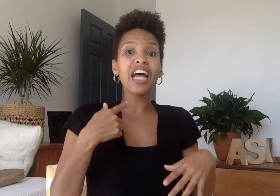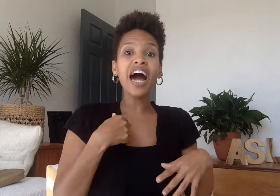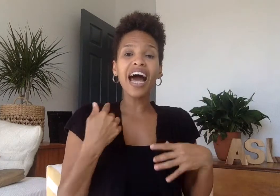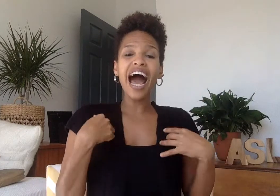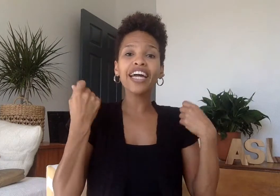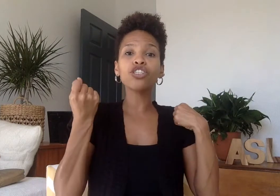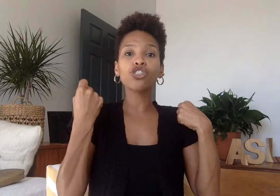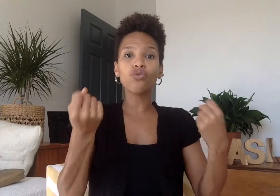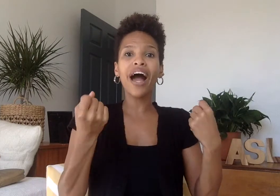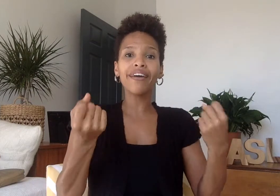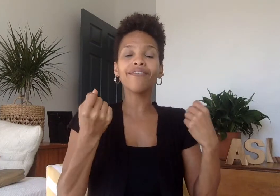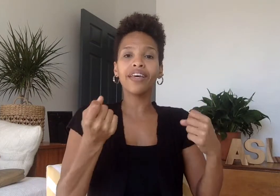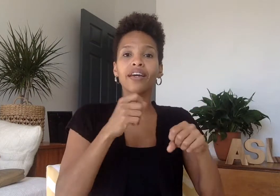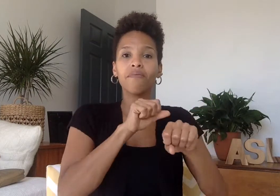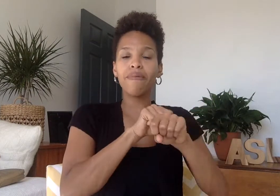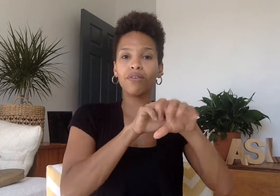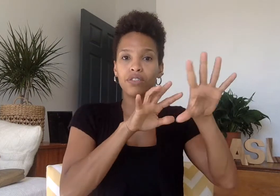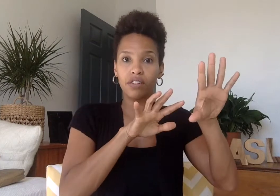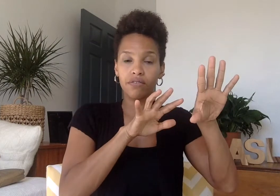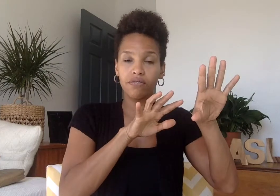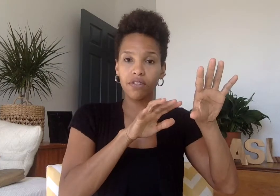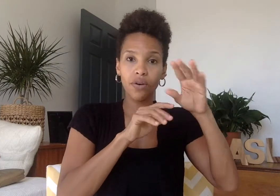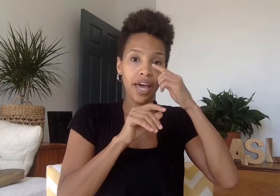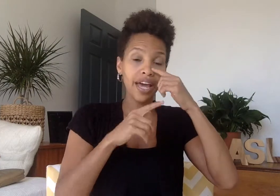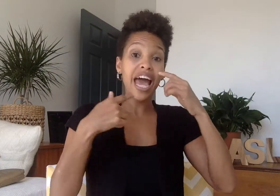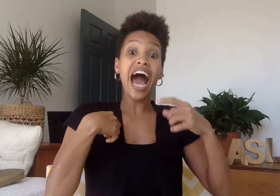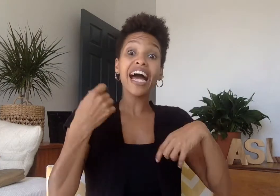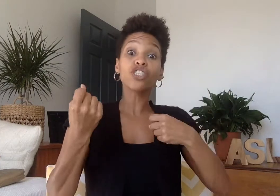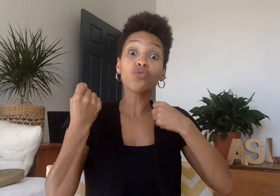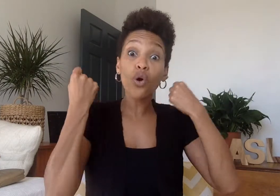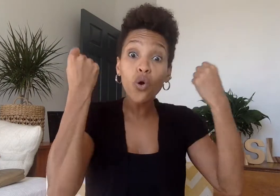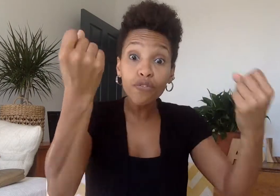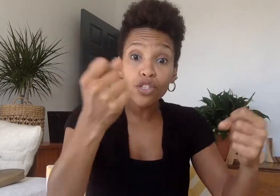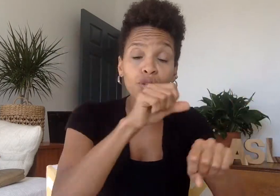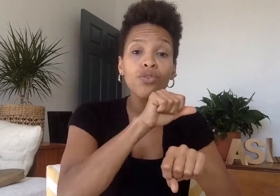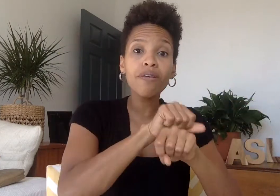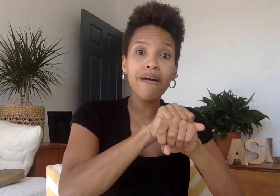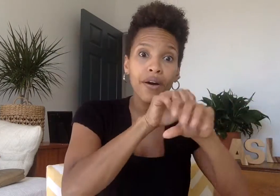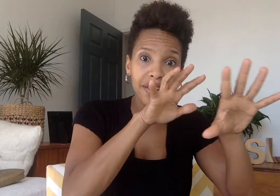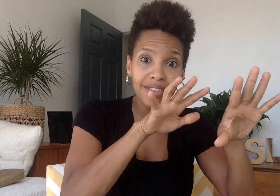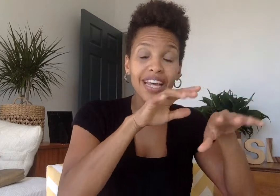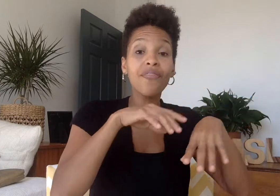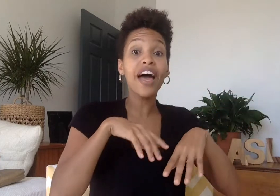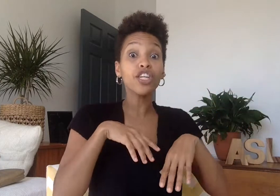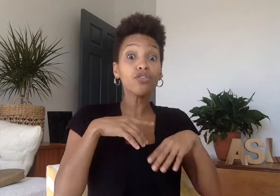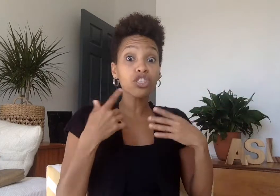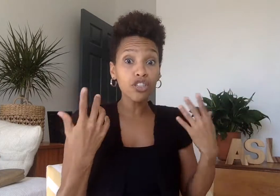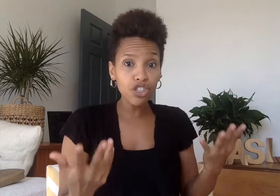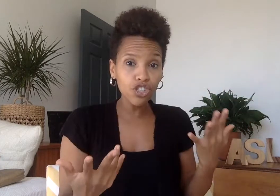not I driving mountain. Okay? I drove to the mountains, and then you start to show